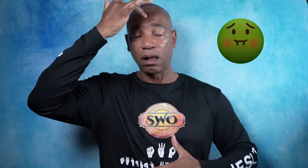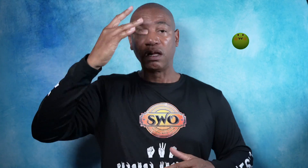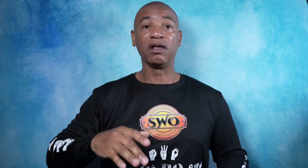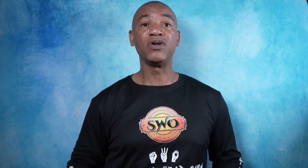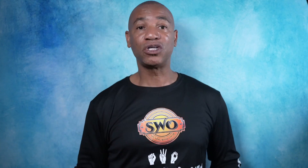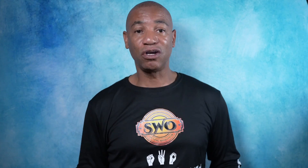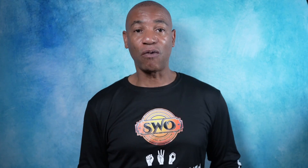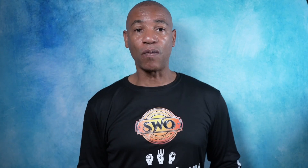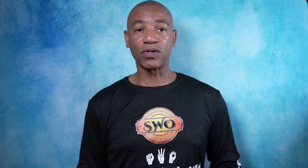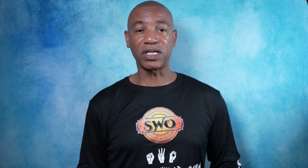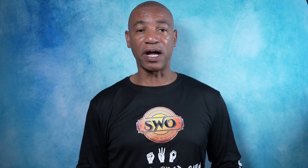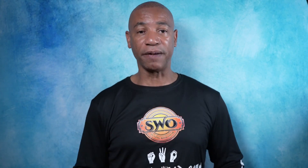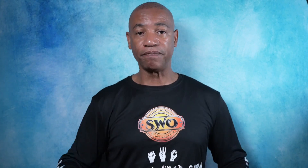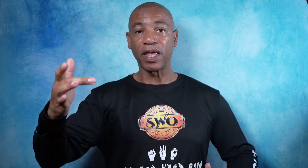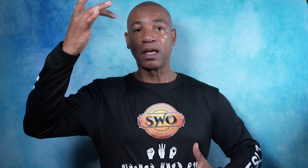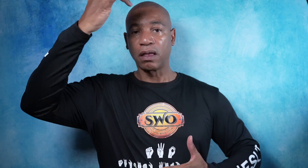Let me show you that one more time.